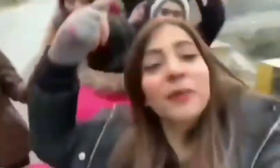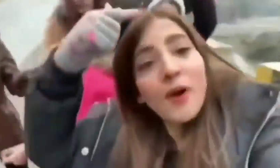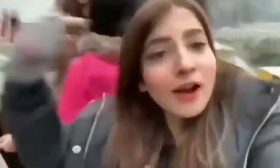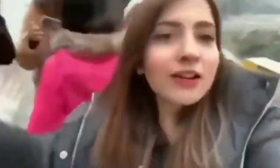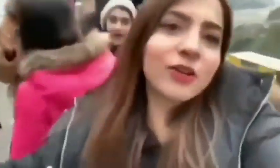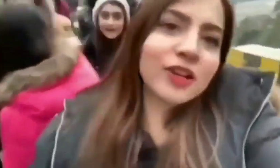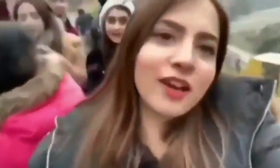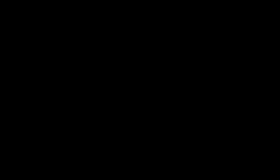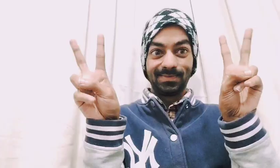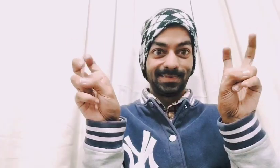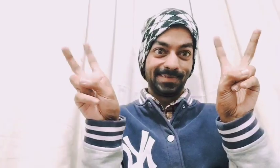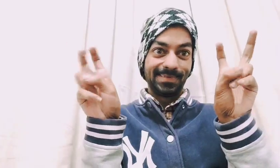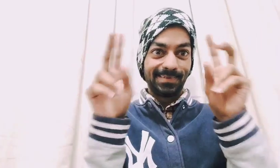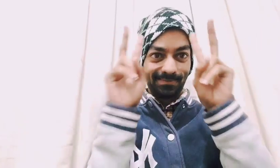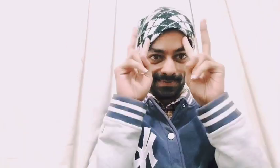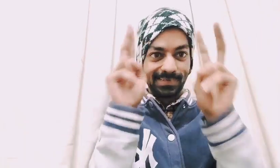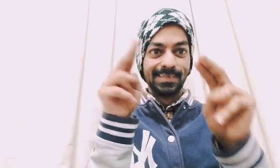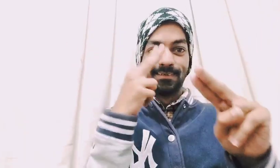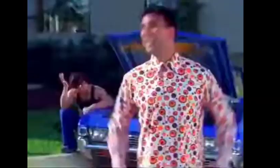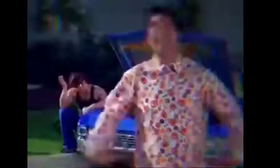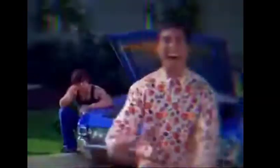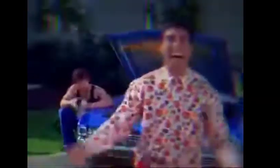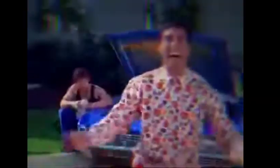scenario, just let me know.